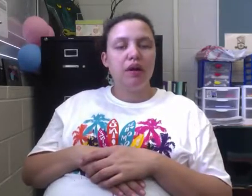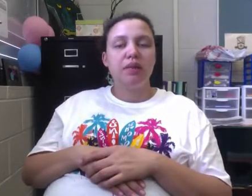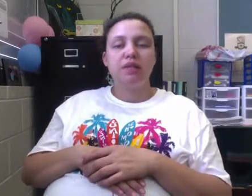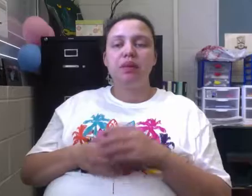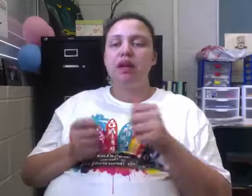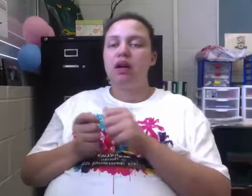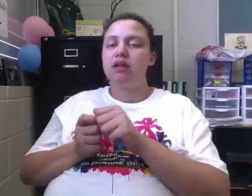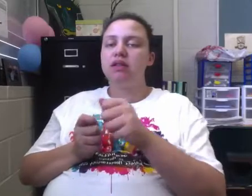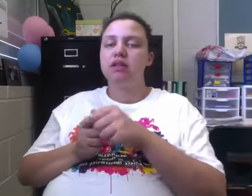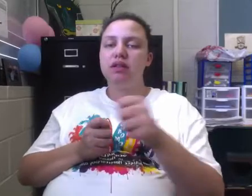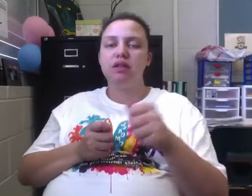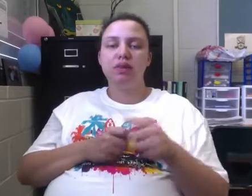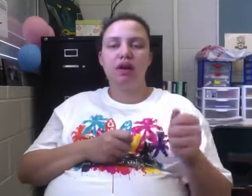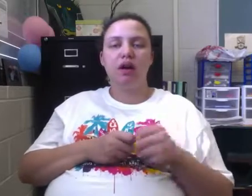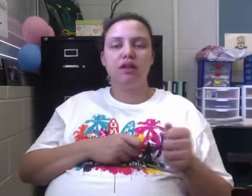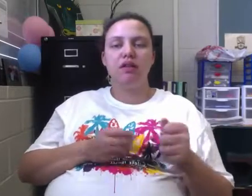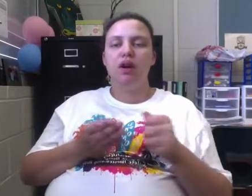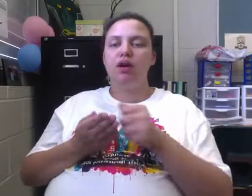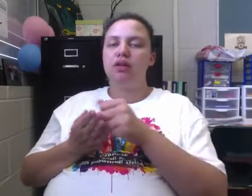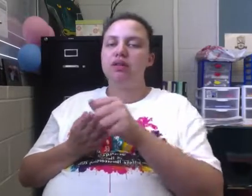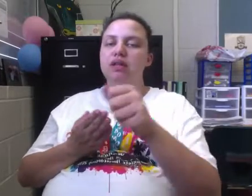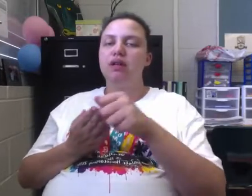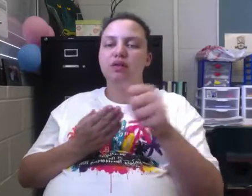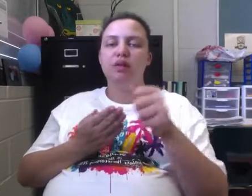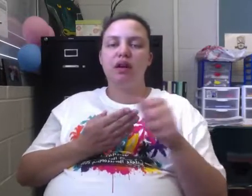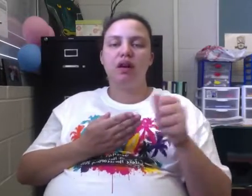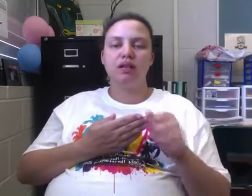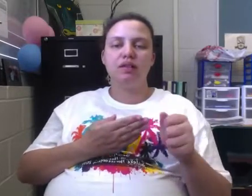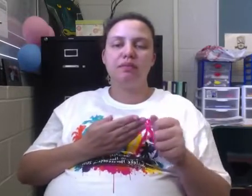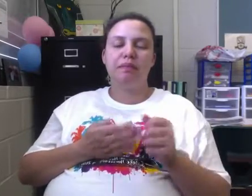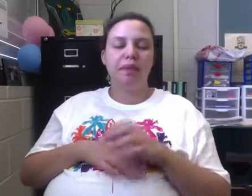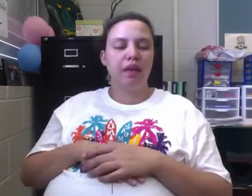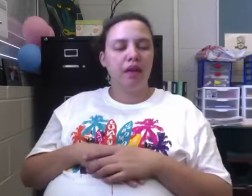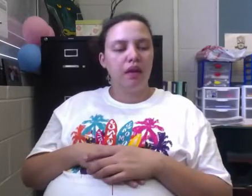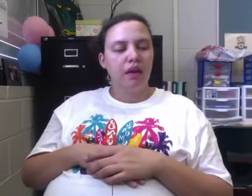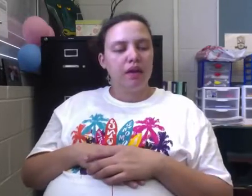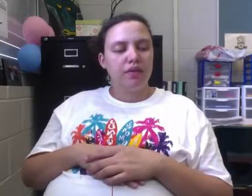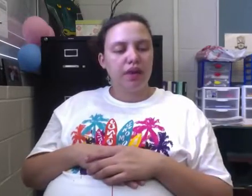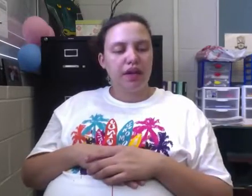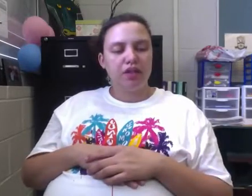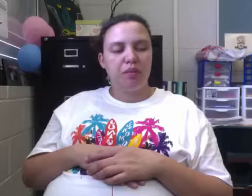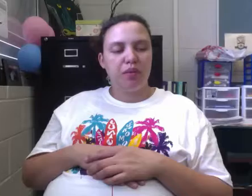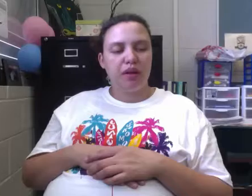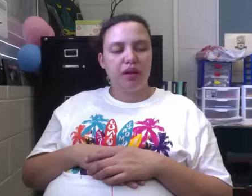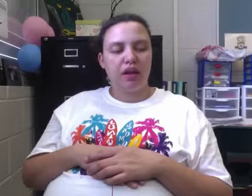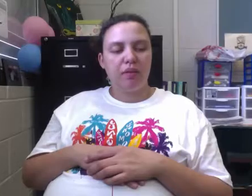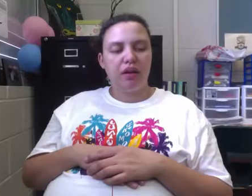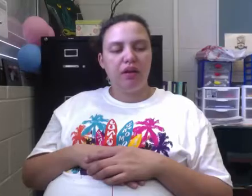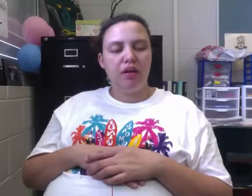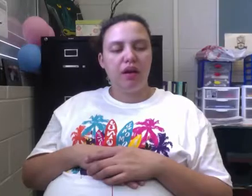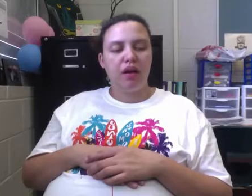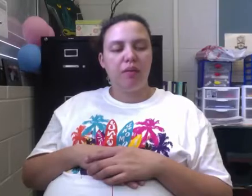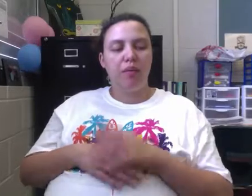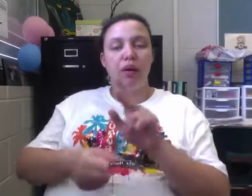But to play cards, you'll also see to play cards. Different hand shape on that non-dominant.